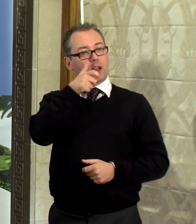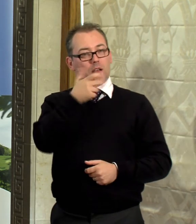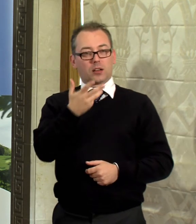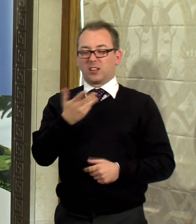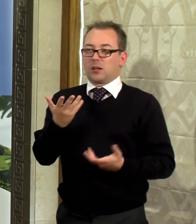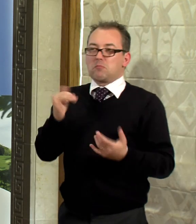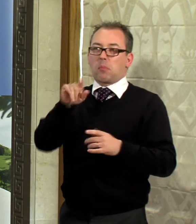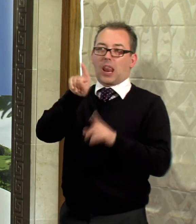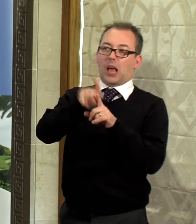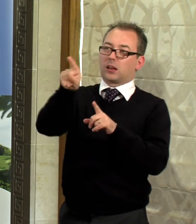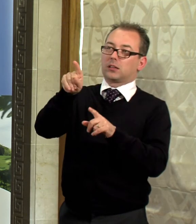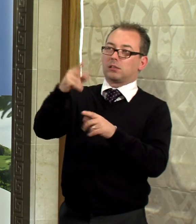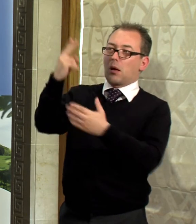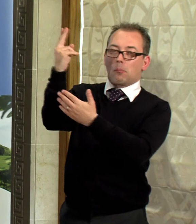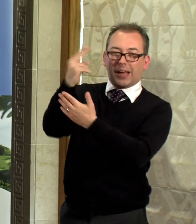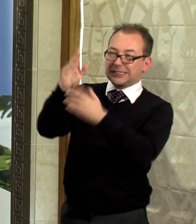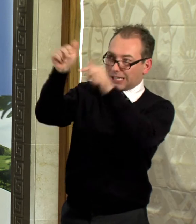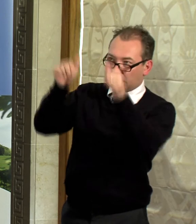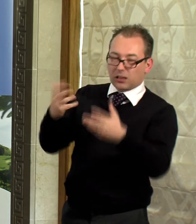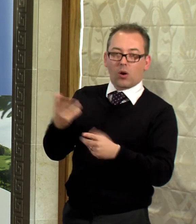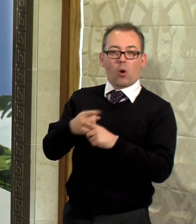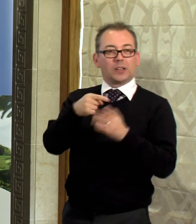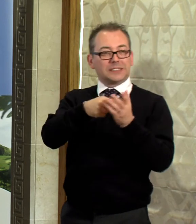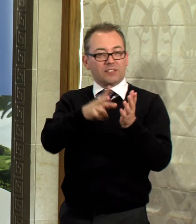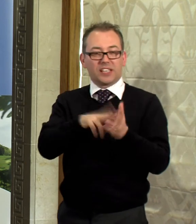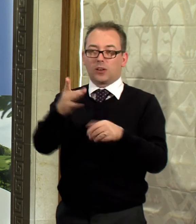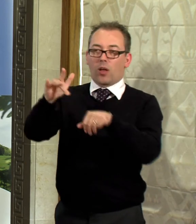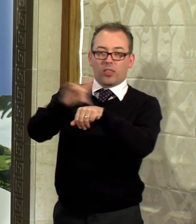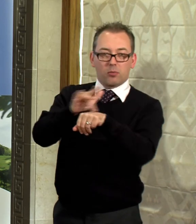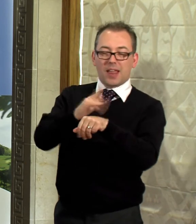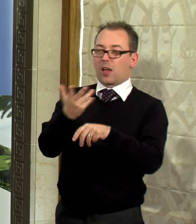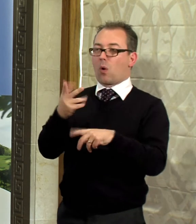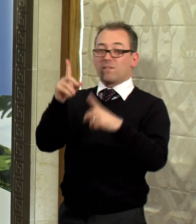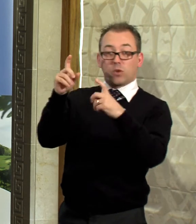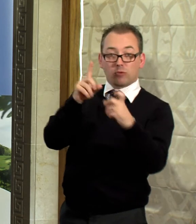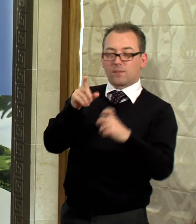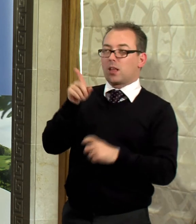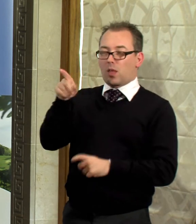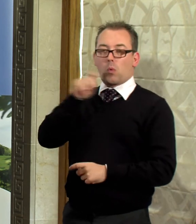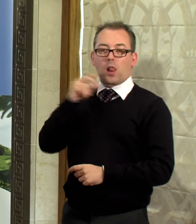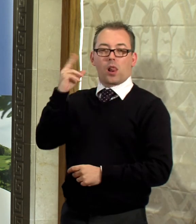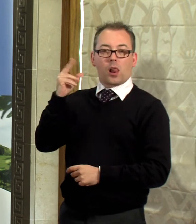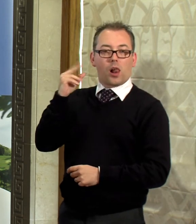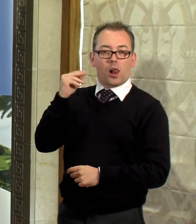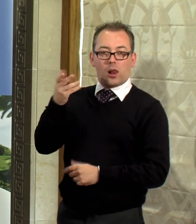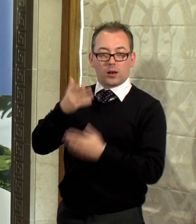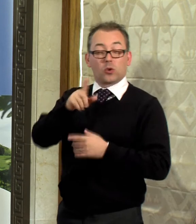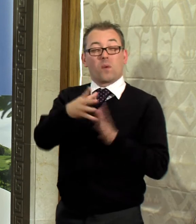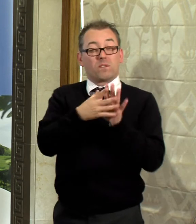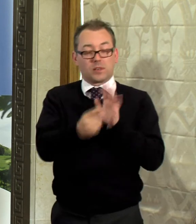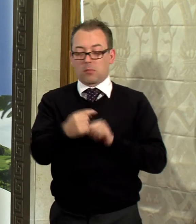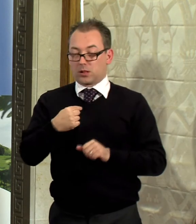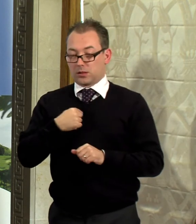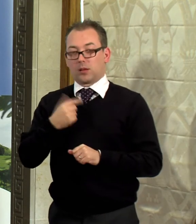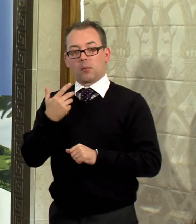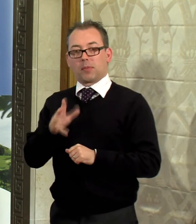a painting, a play, television program, or a photo. For instance, I gave an audio description